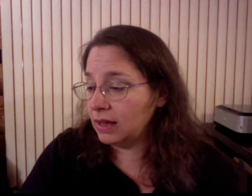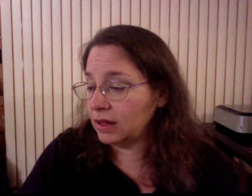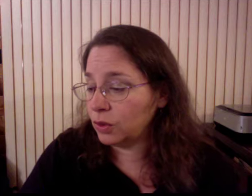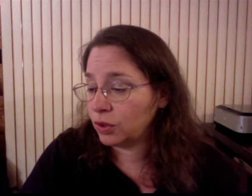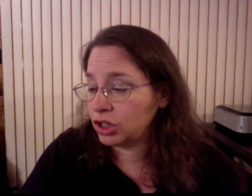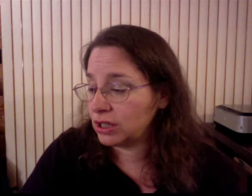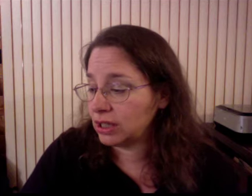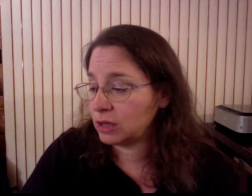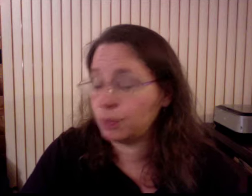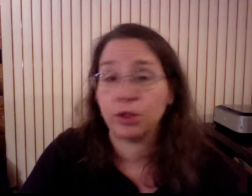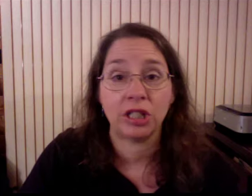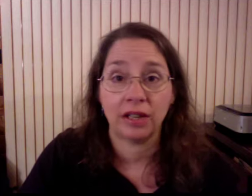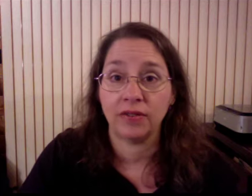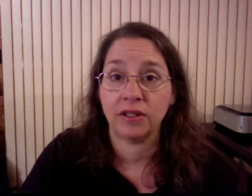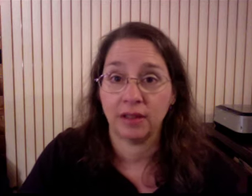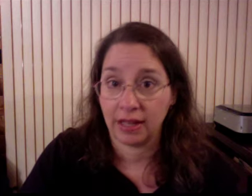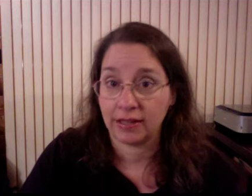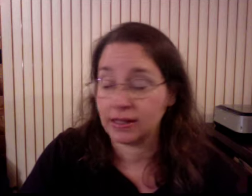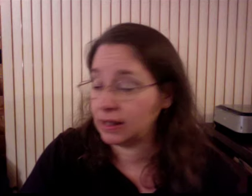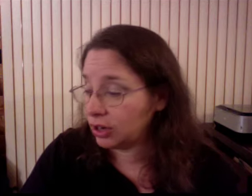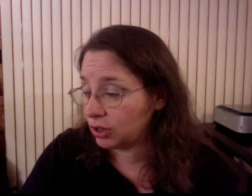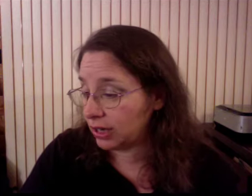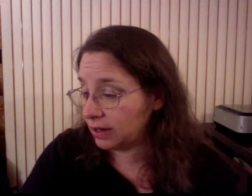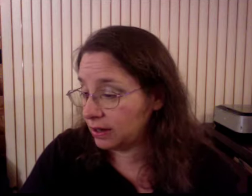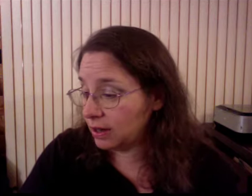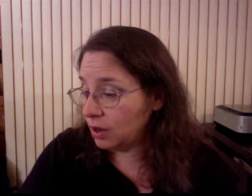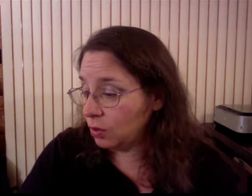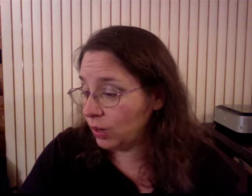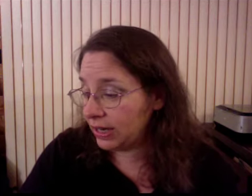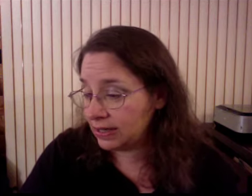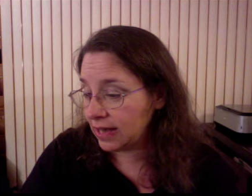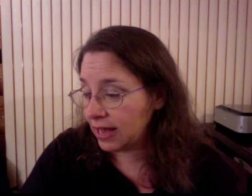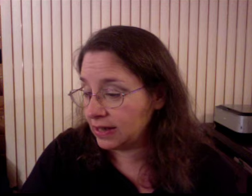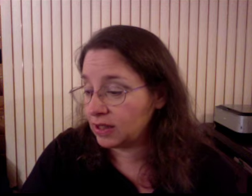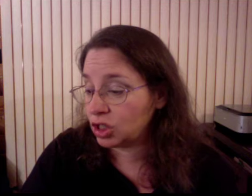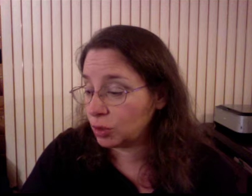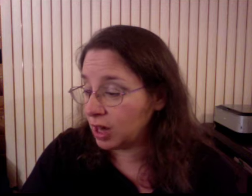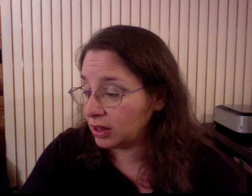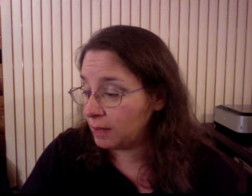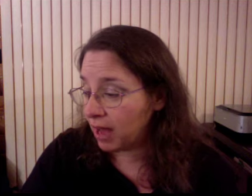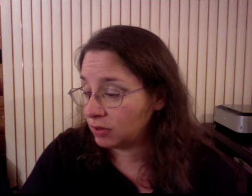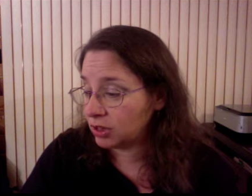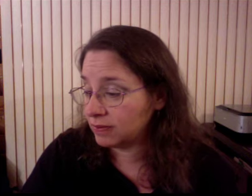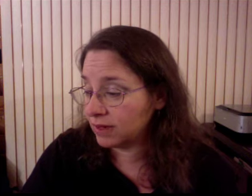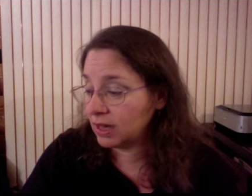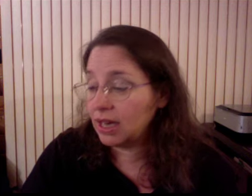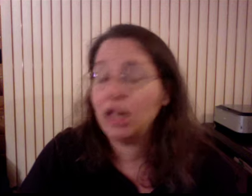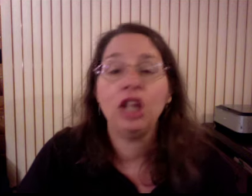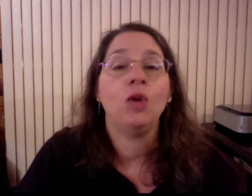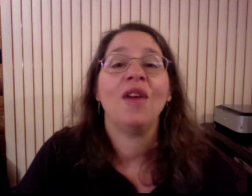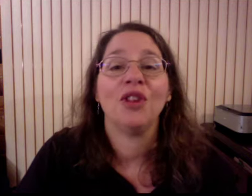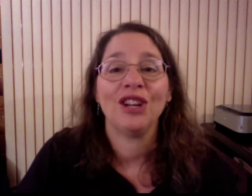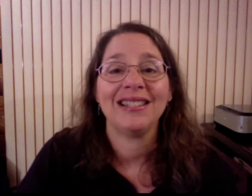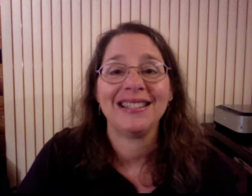The Lord Jesus perceived this clearly when he said in the Sermon on the Mount, "You have heard it